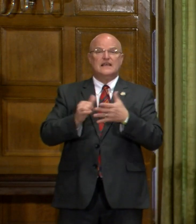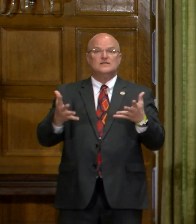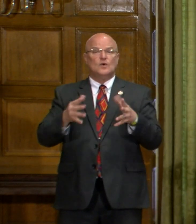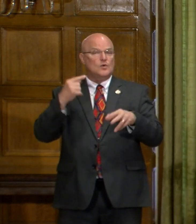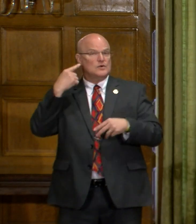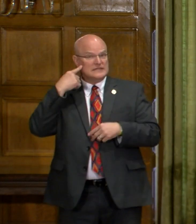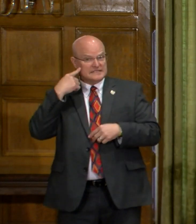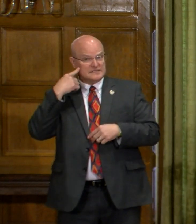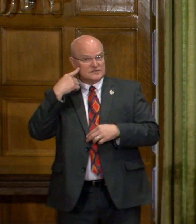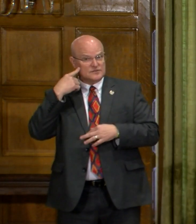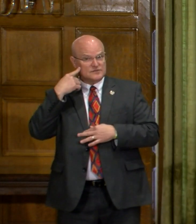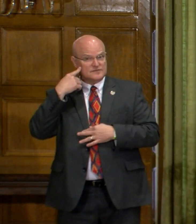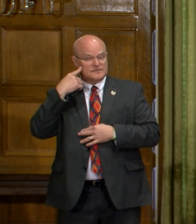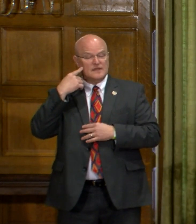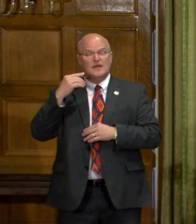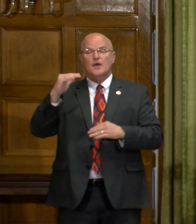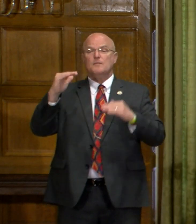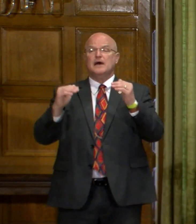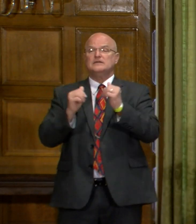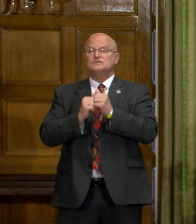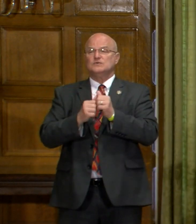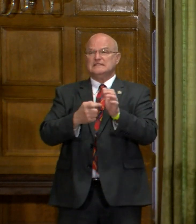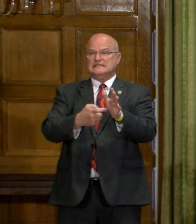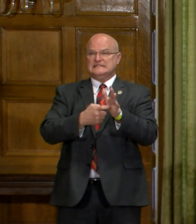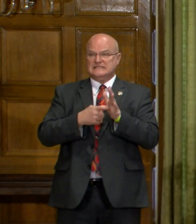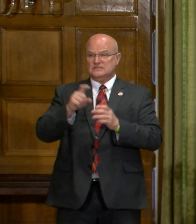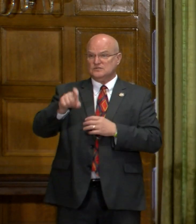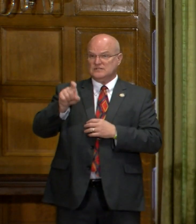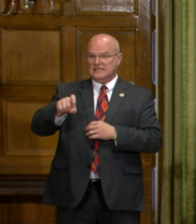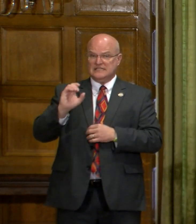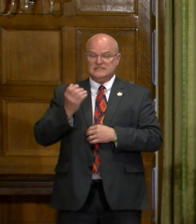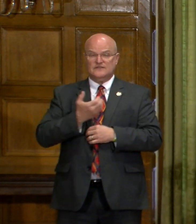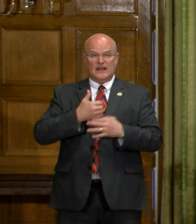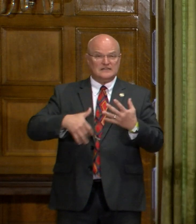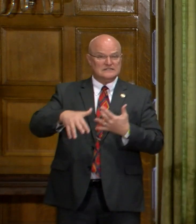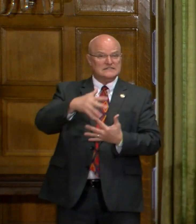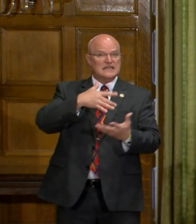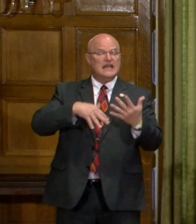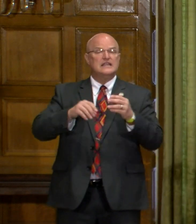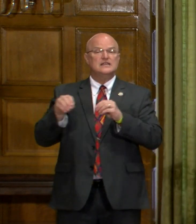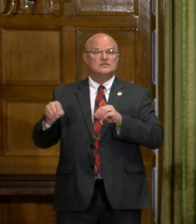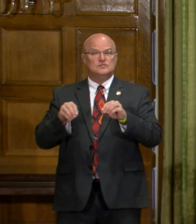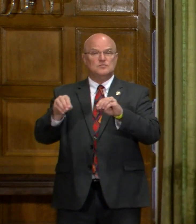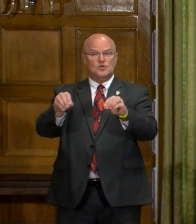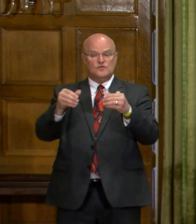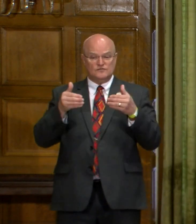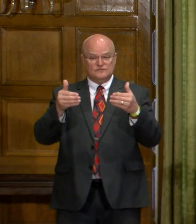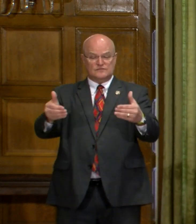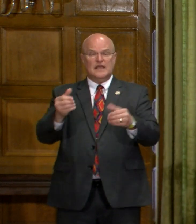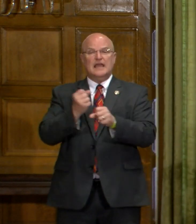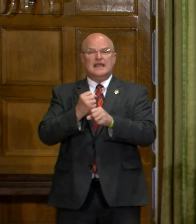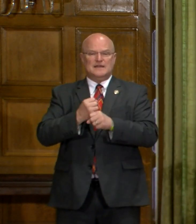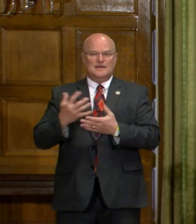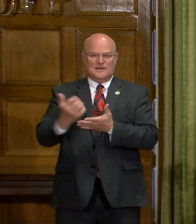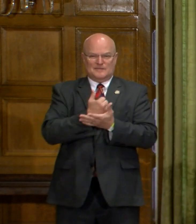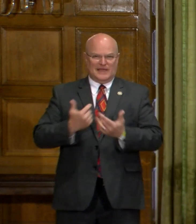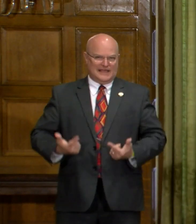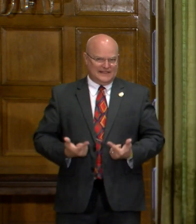what we're going to listen to, balanced with the essential needs of our society to move and to make a